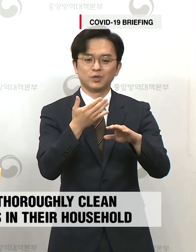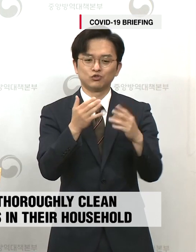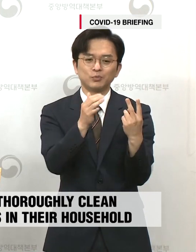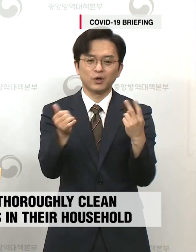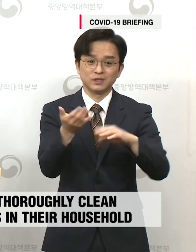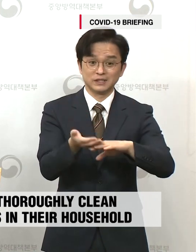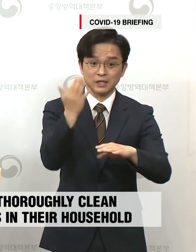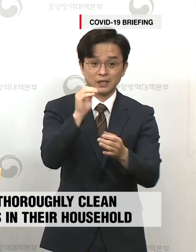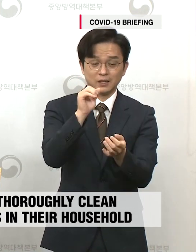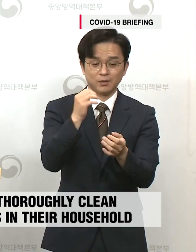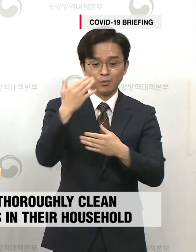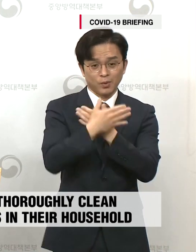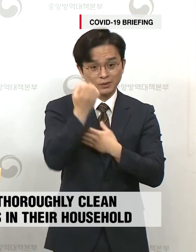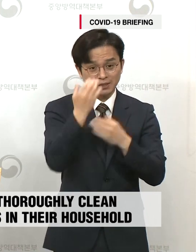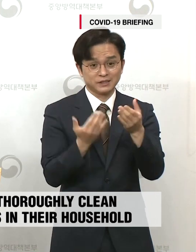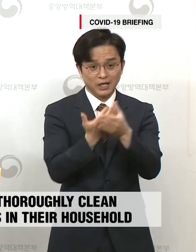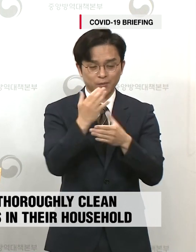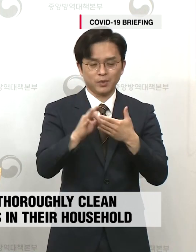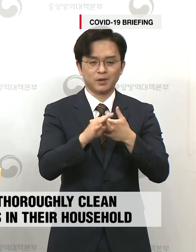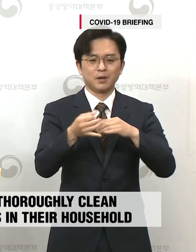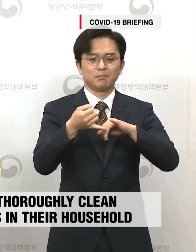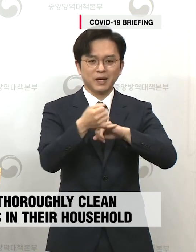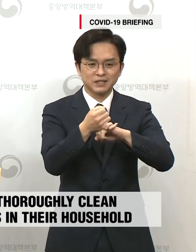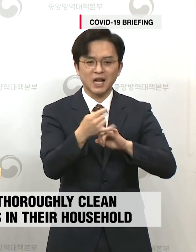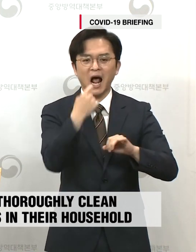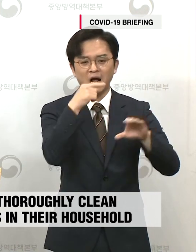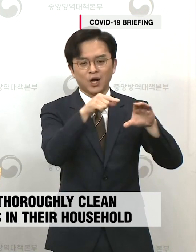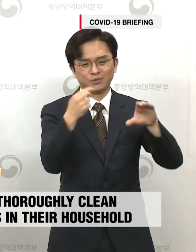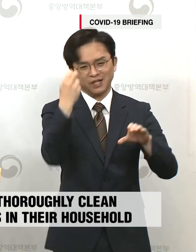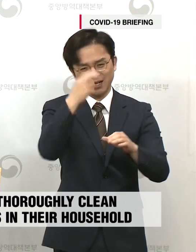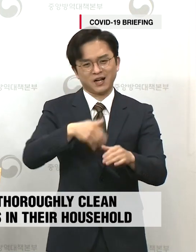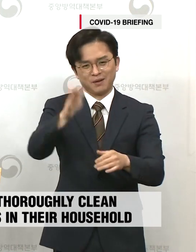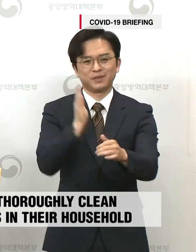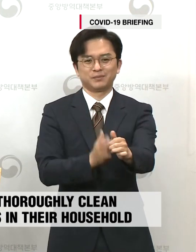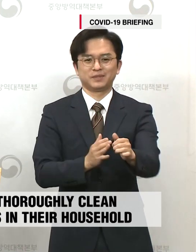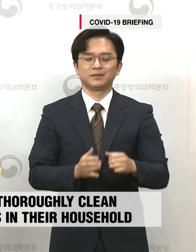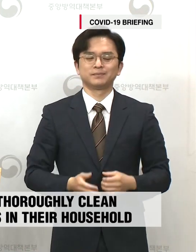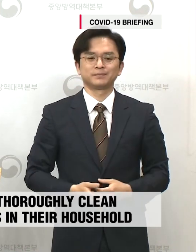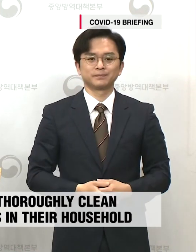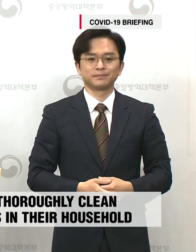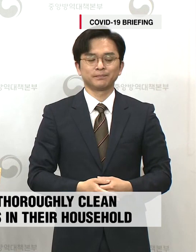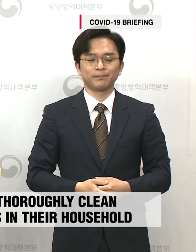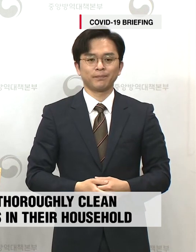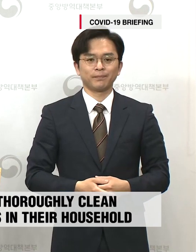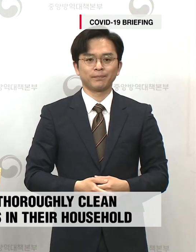within your community are infected of the virus, you also need to get tested as soon as possible.